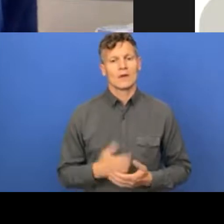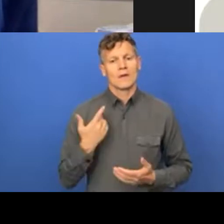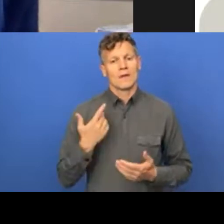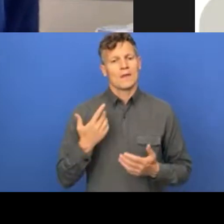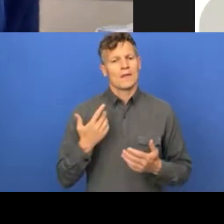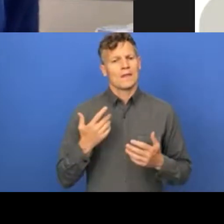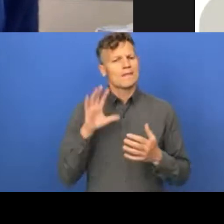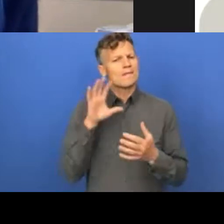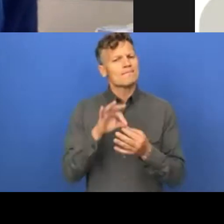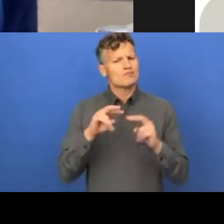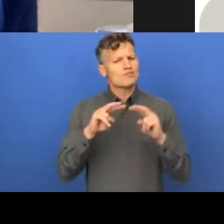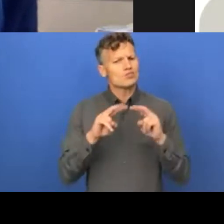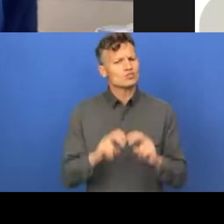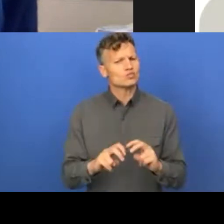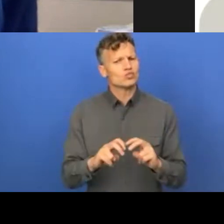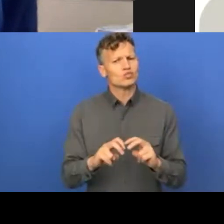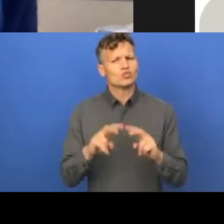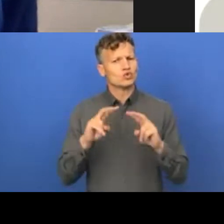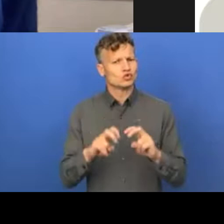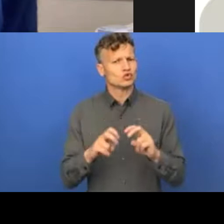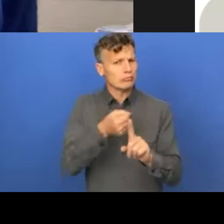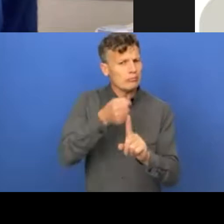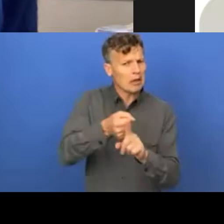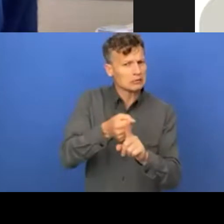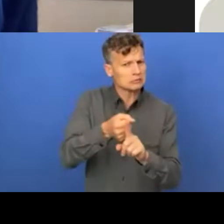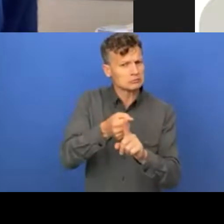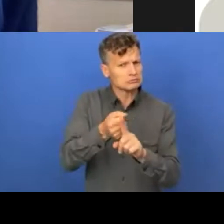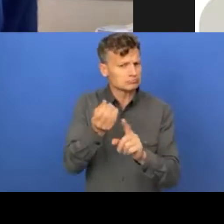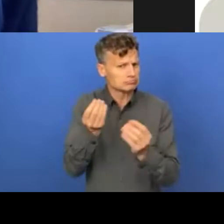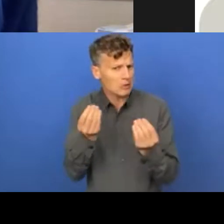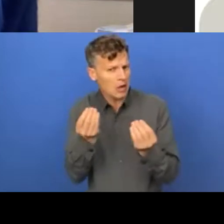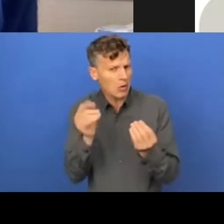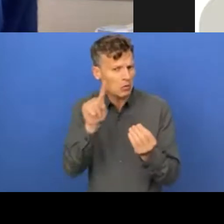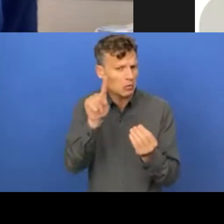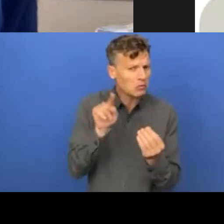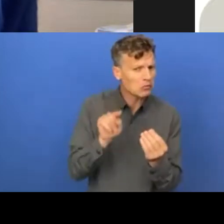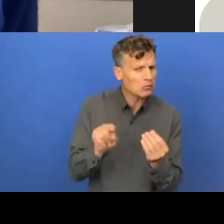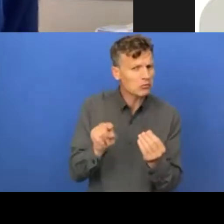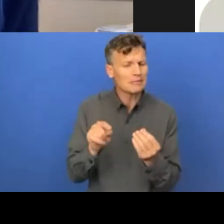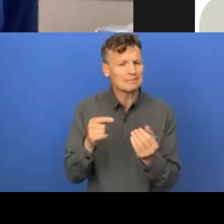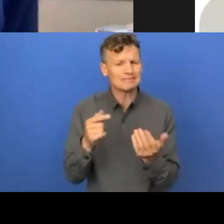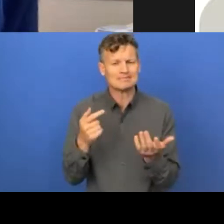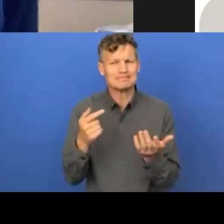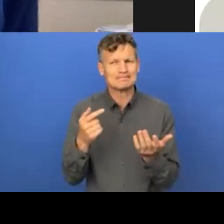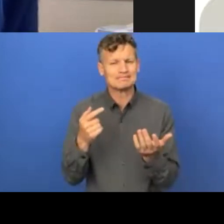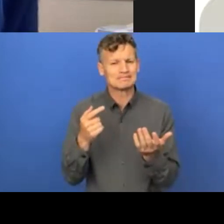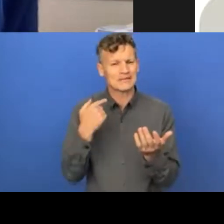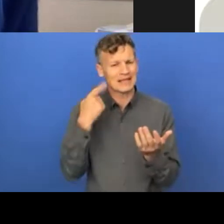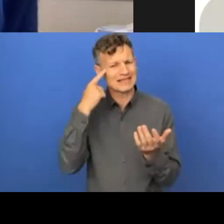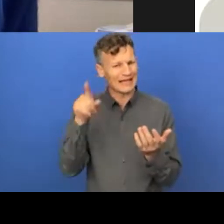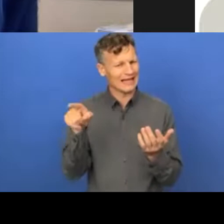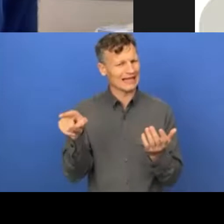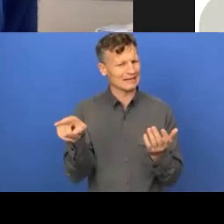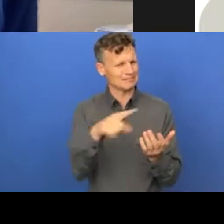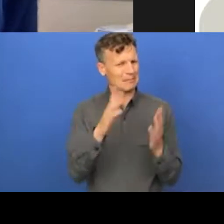make a difference, I think it's important to keep in mind that youth with disabilities, of course, are not a homogeneous group. They're a